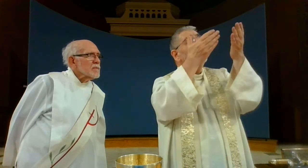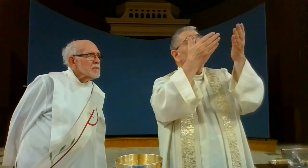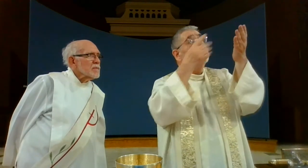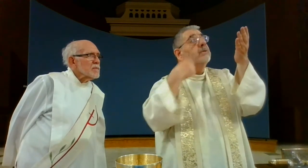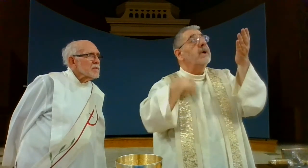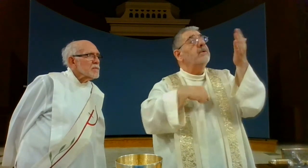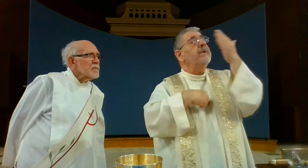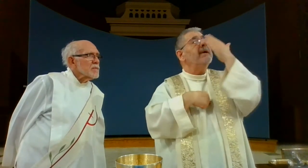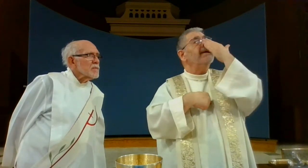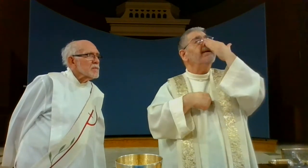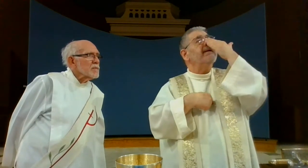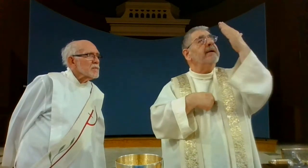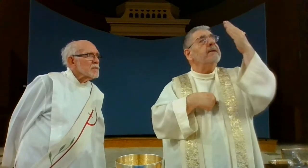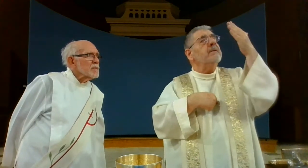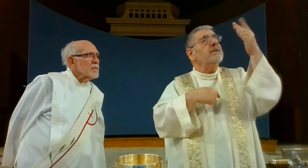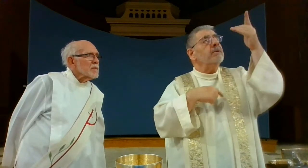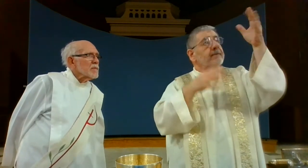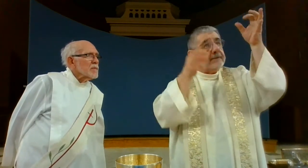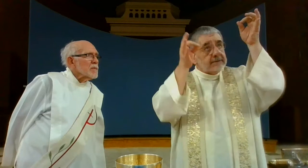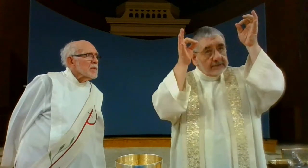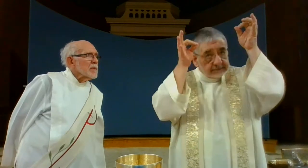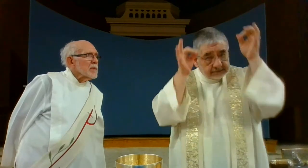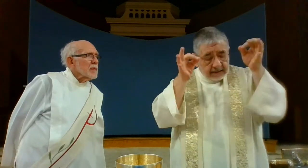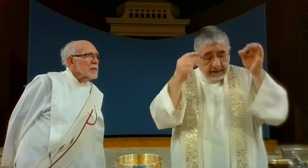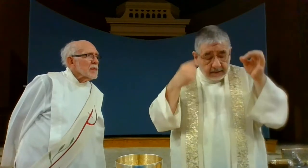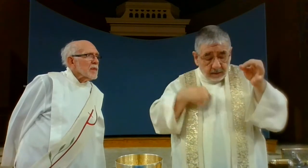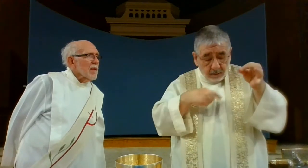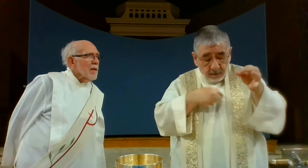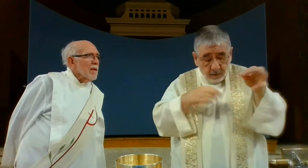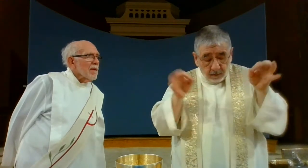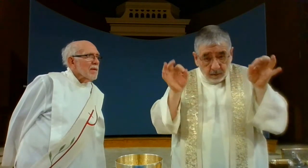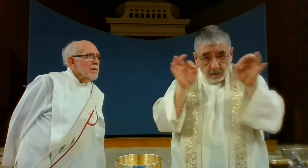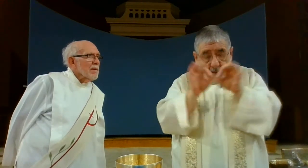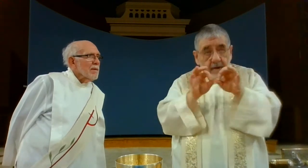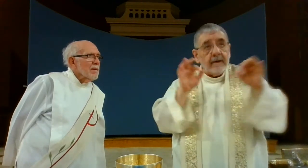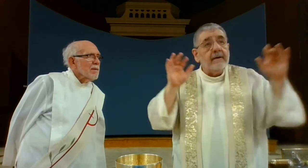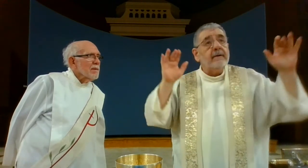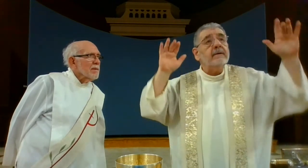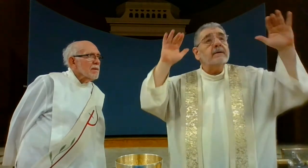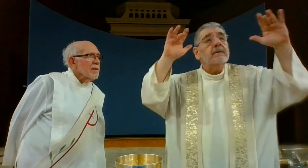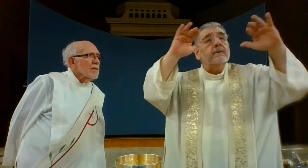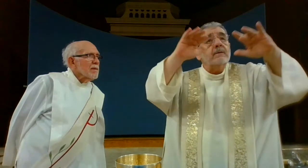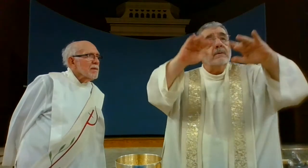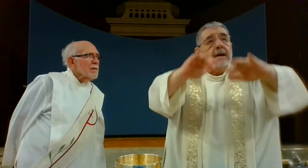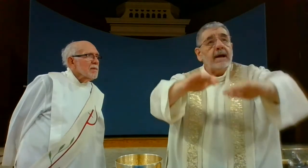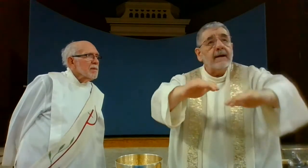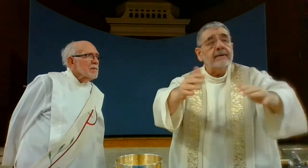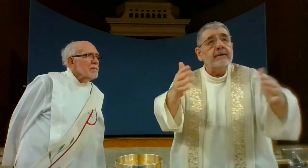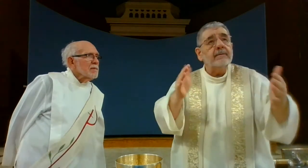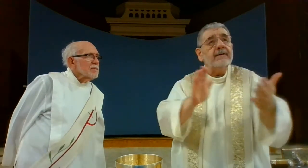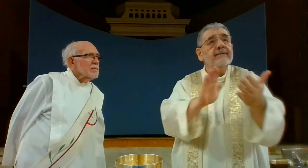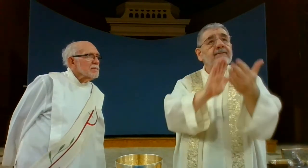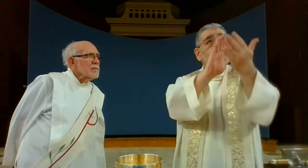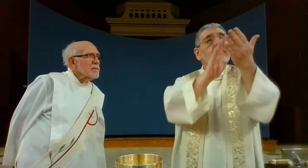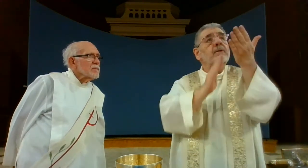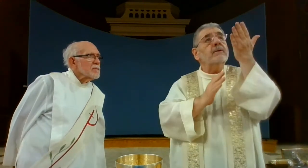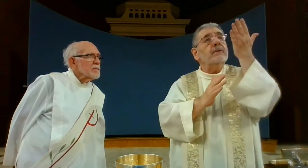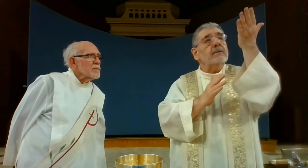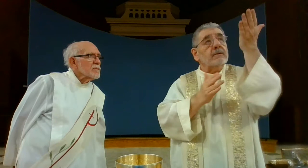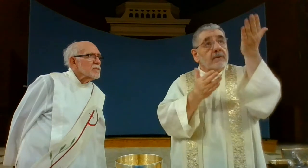giving thanks that you have held us worthy to be in your presence and minister to you.